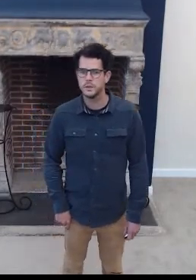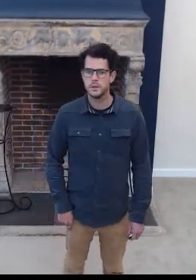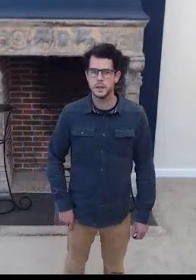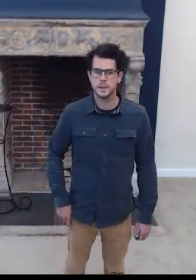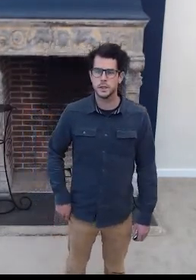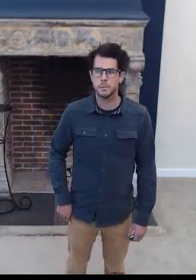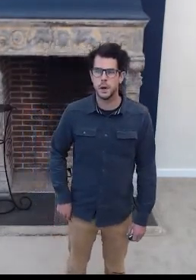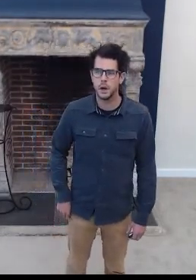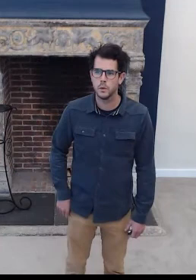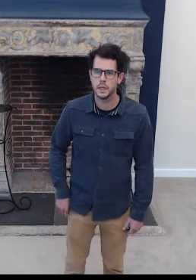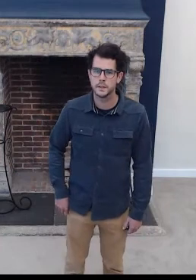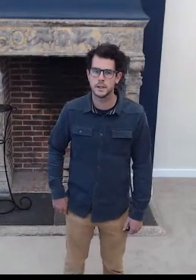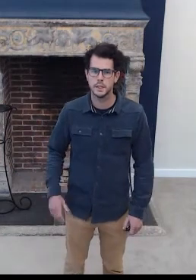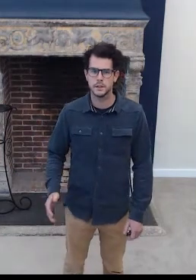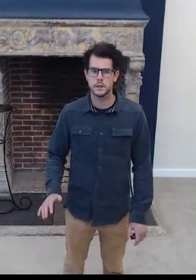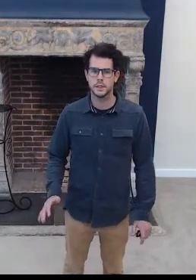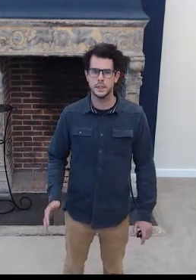We just took part,